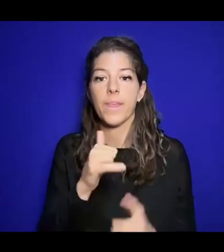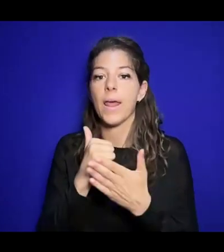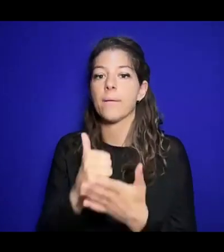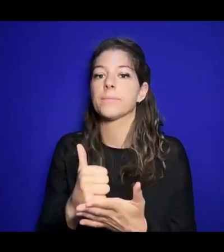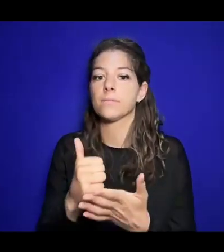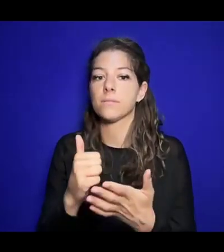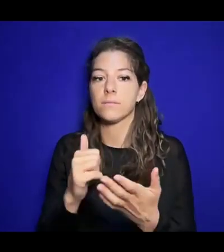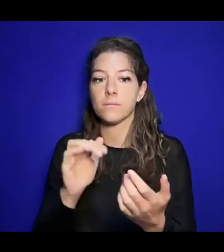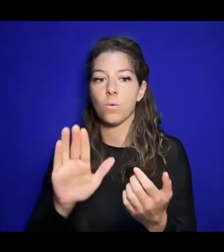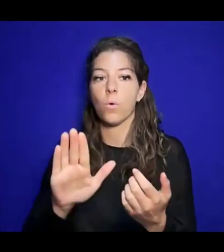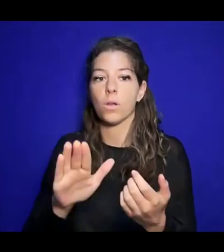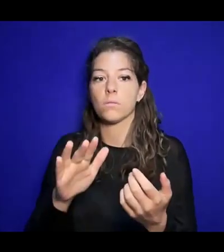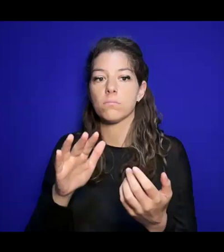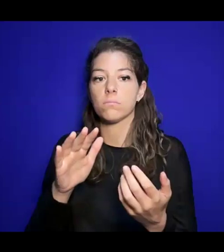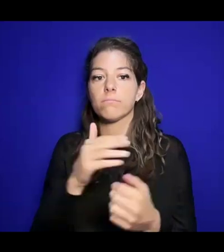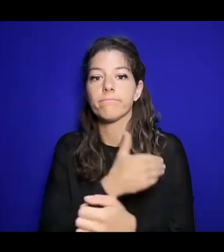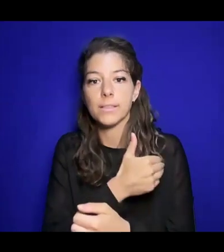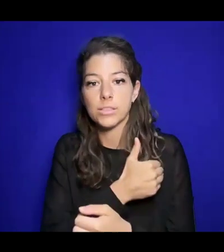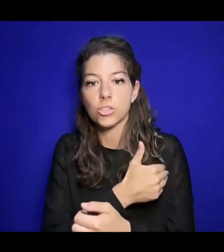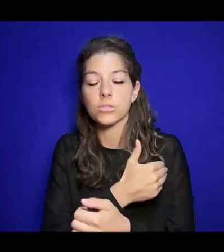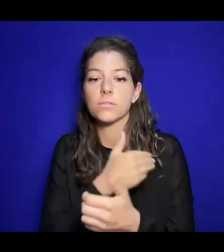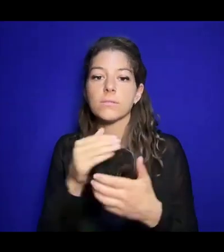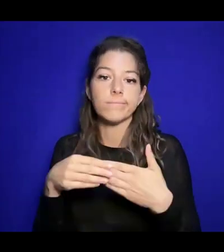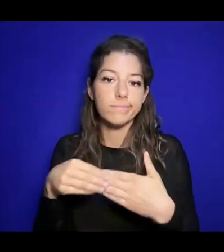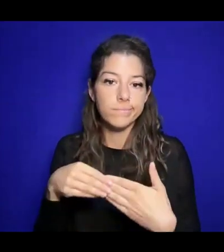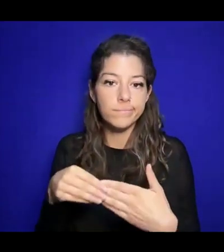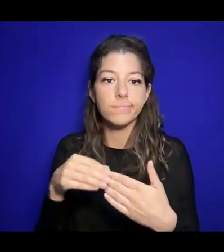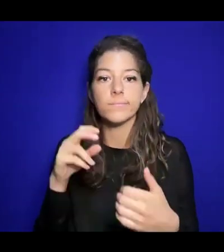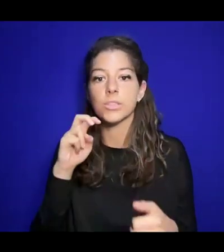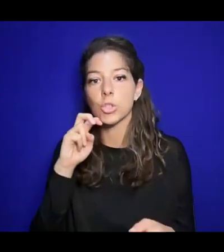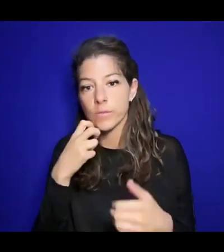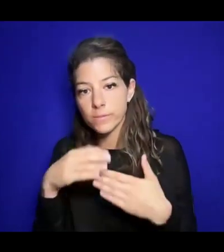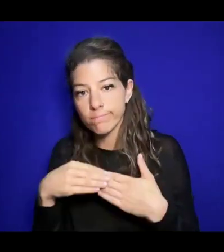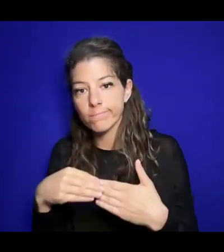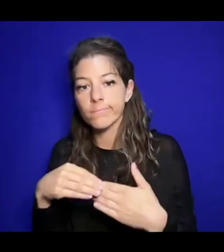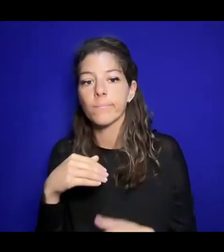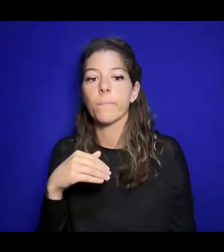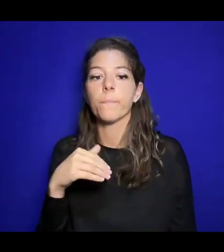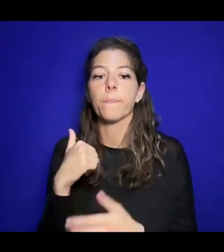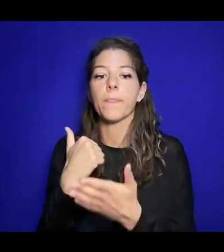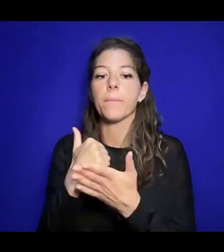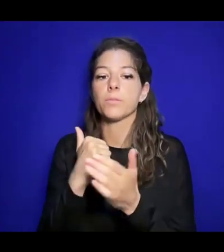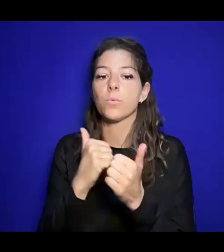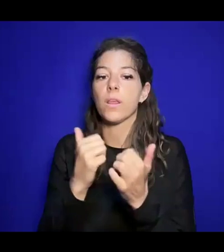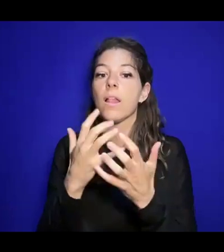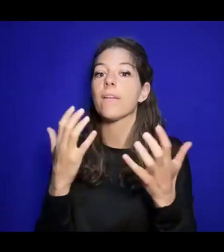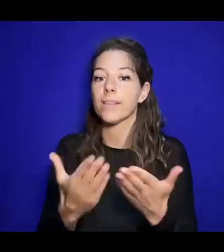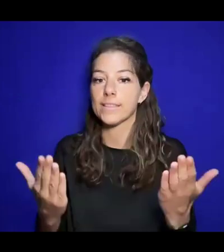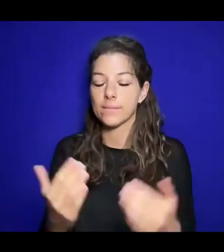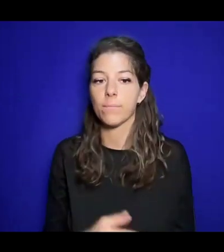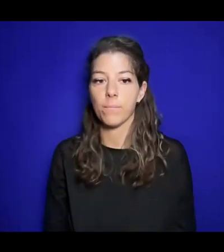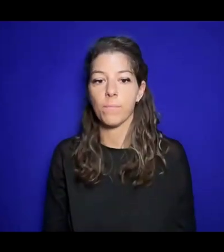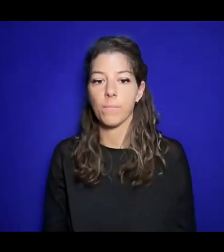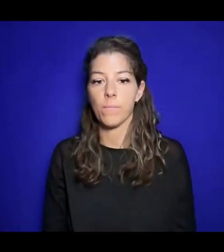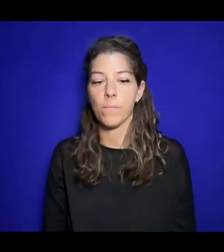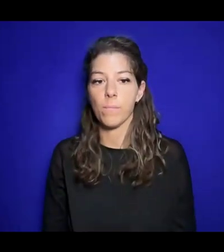keeps your muscles pliable and your nerves pliable. So it just helps with a lot of things. Also,